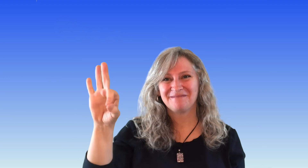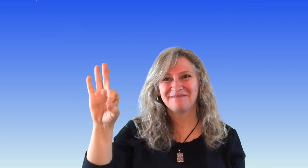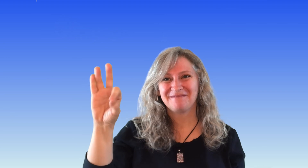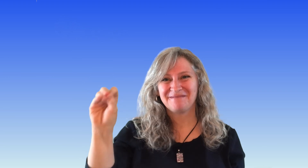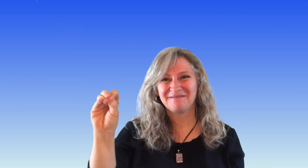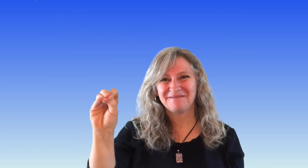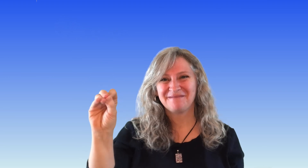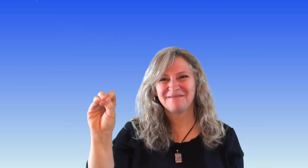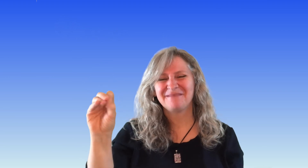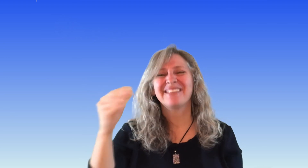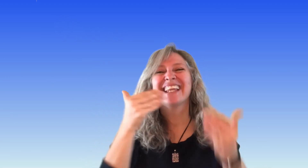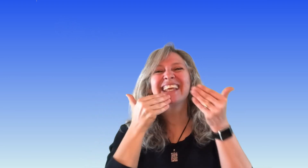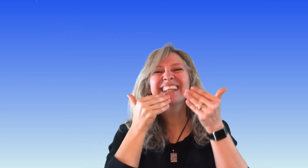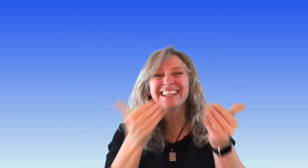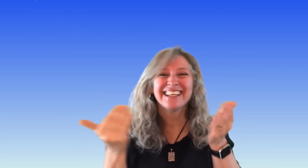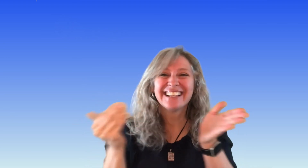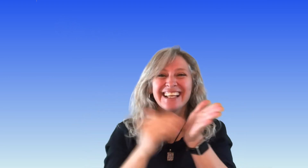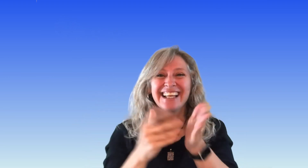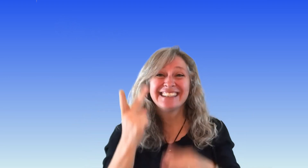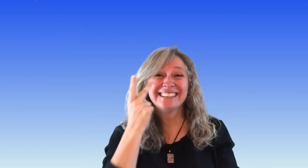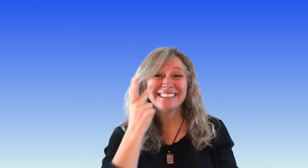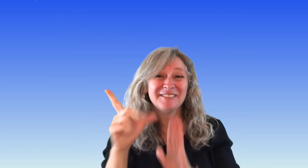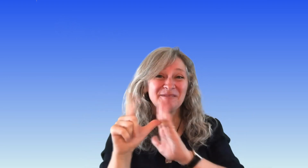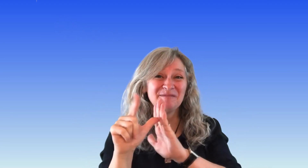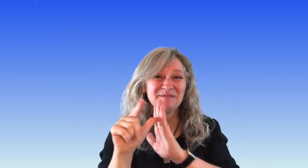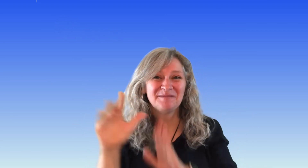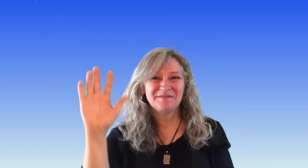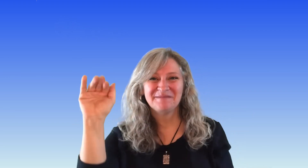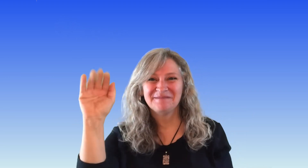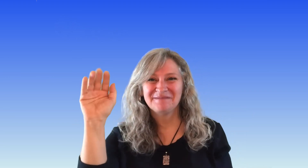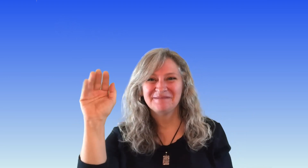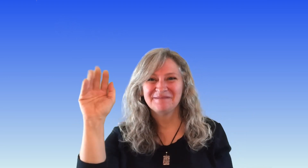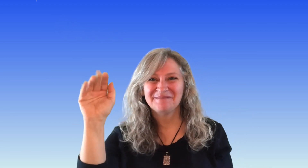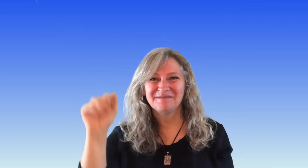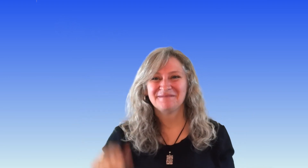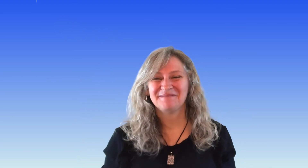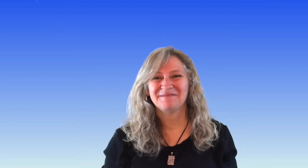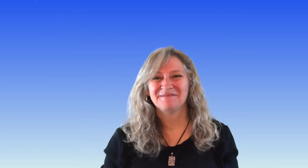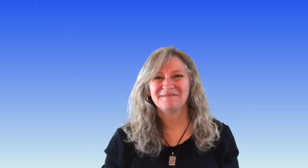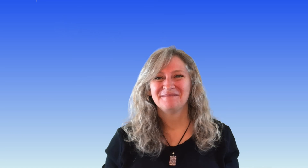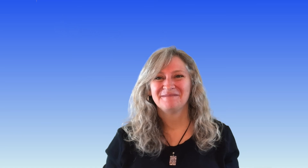www.pgcmls.info. Thanks again, and we'll see you later. Bye-bye.